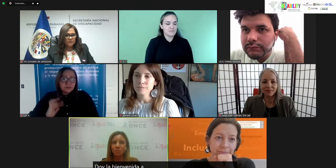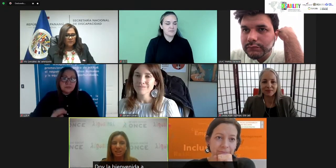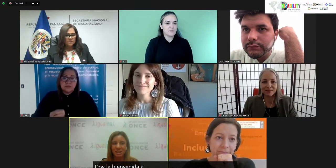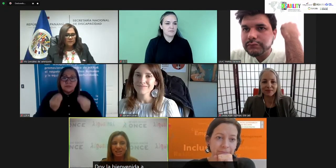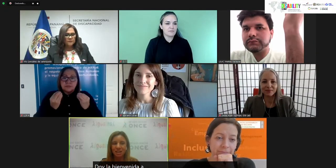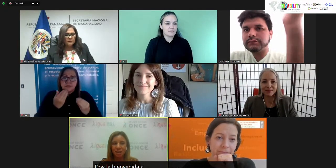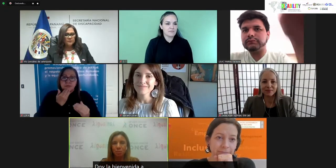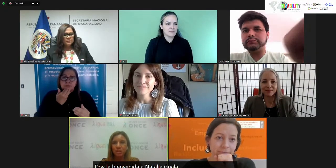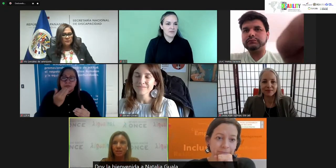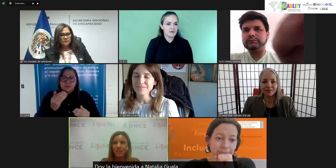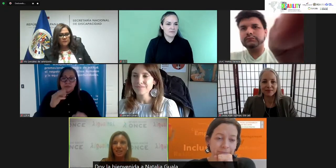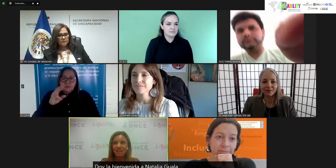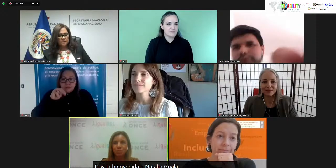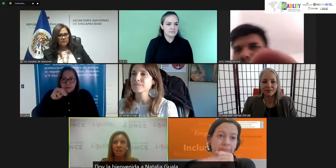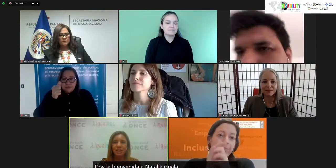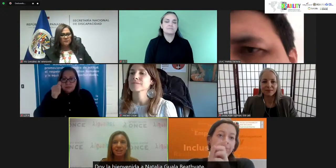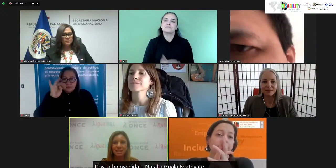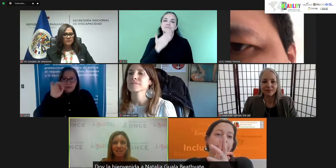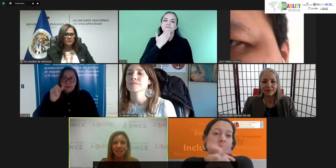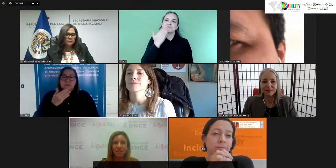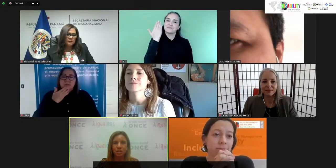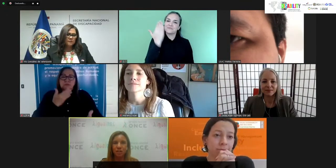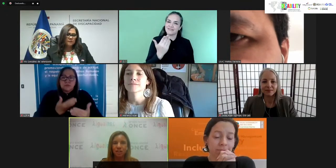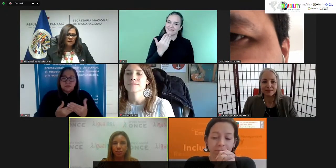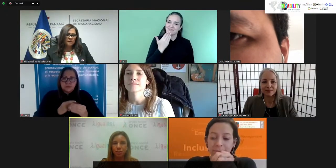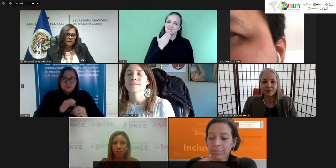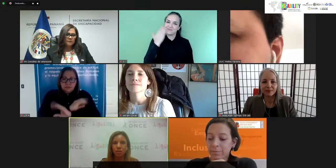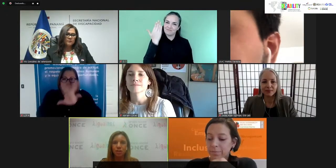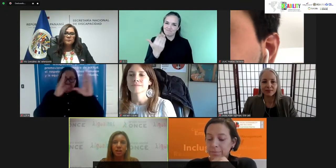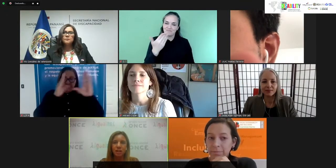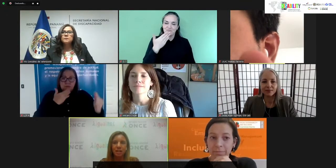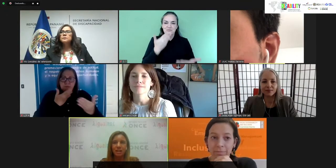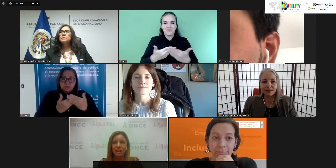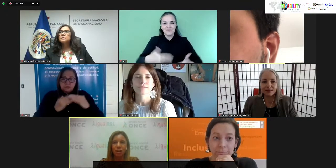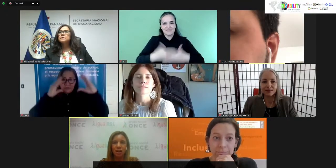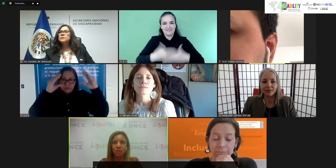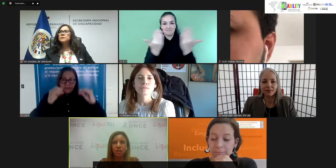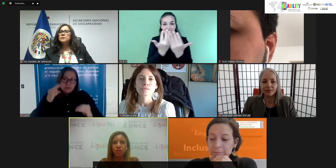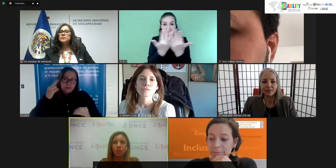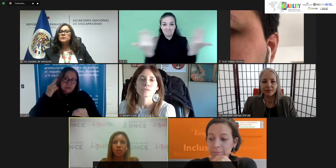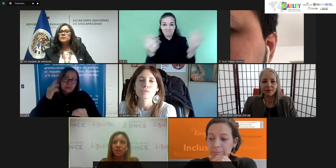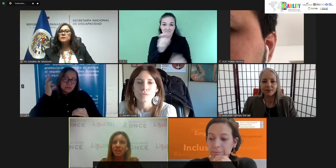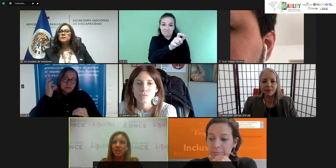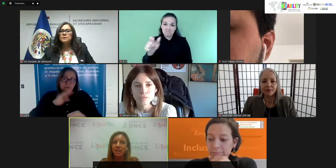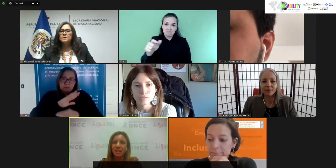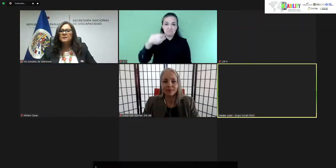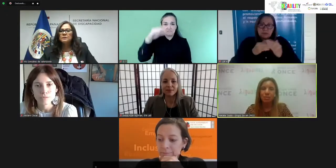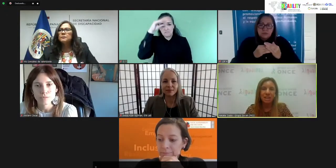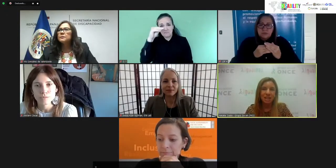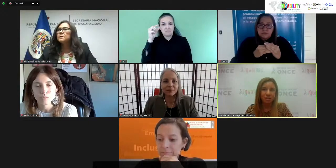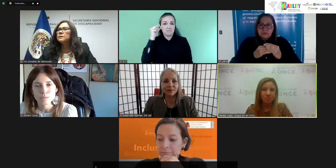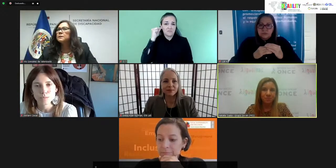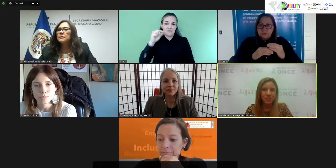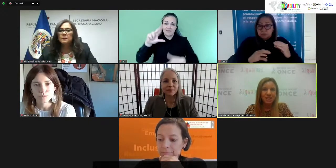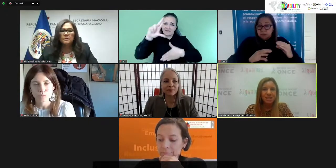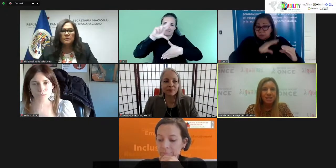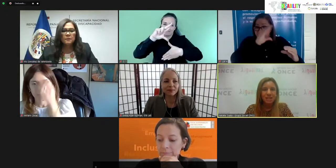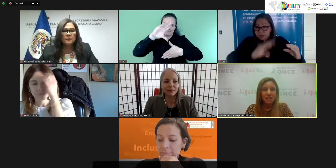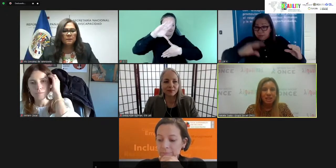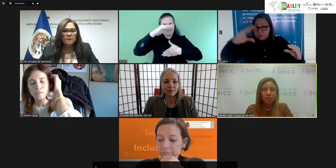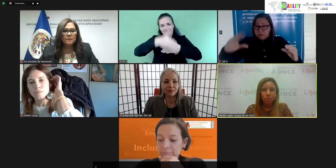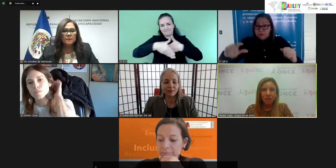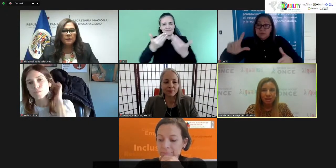social group thank you very much matthias good morning good afternoon everyone all along